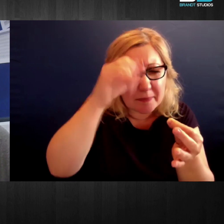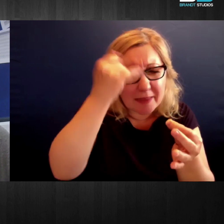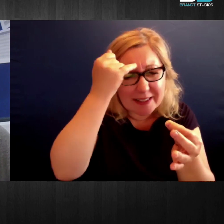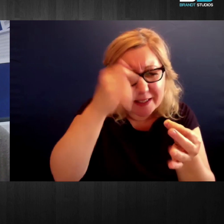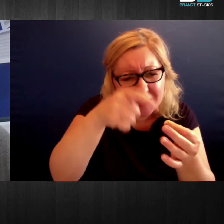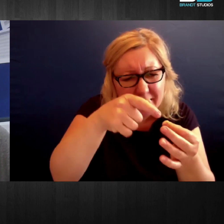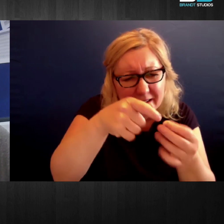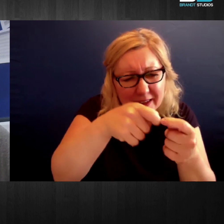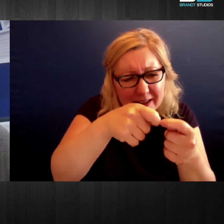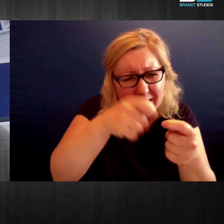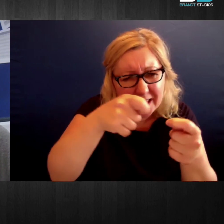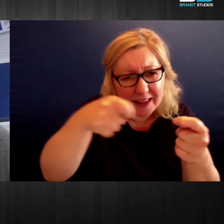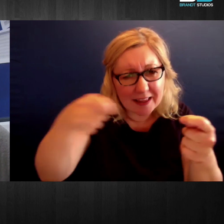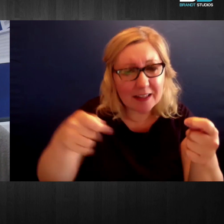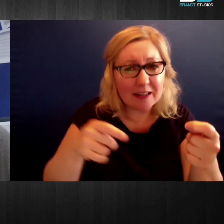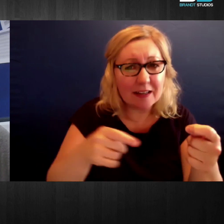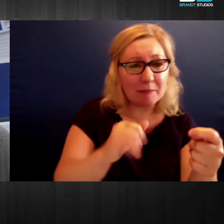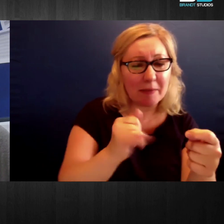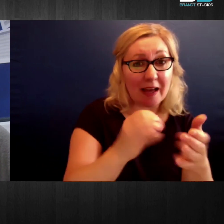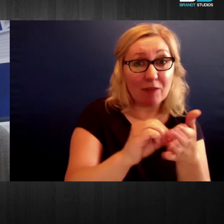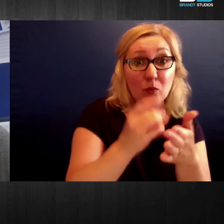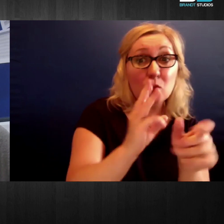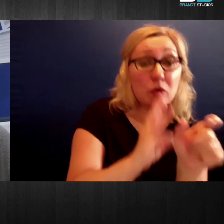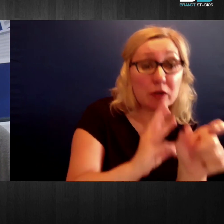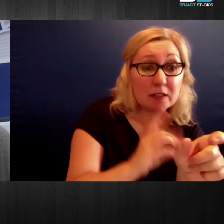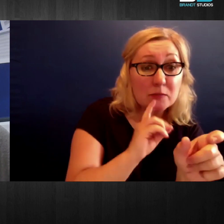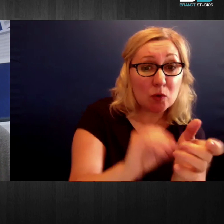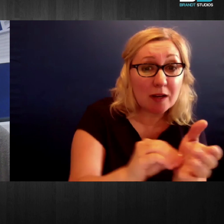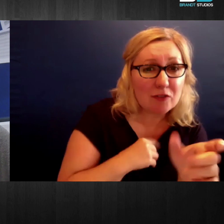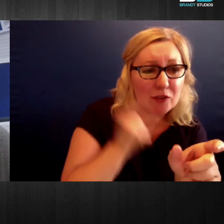mind. But it's a very